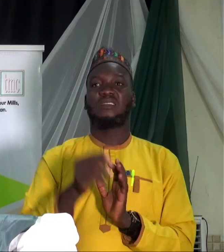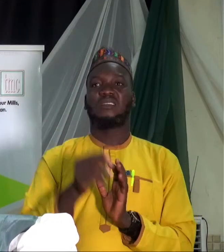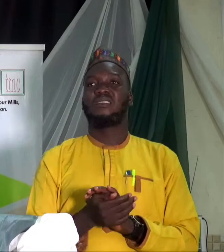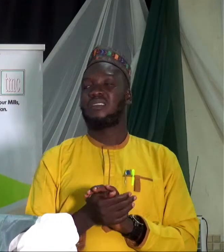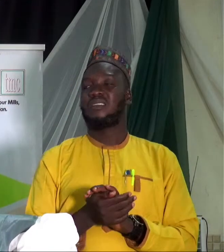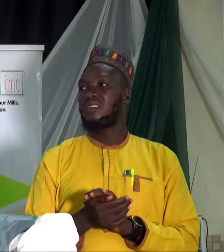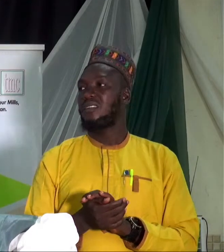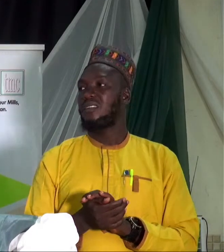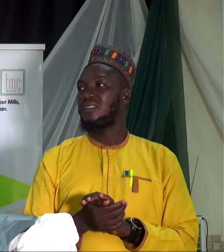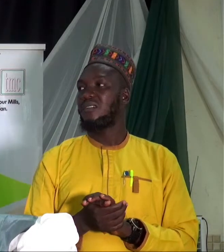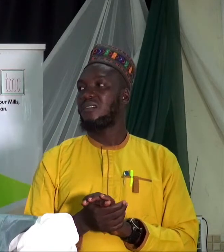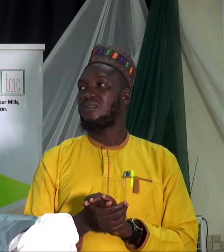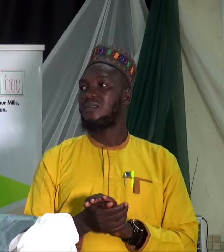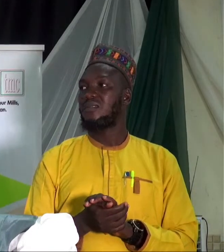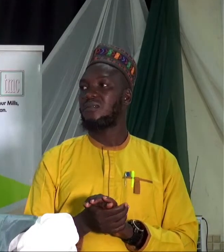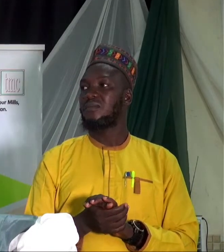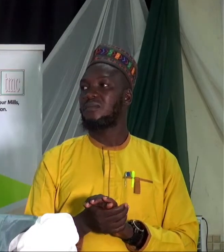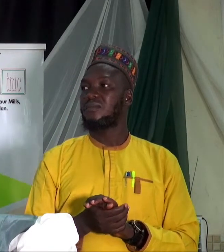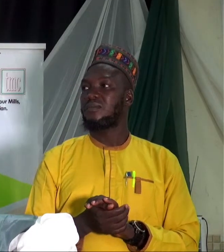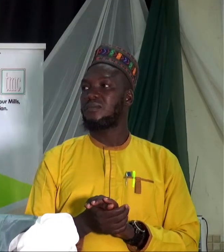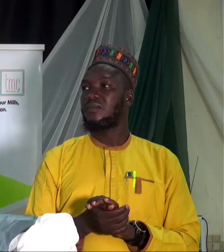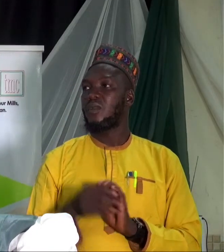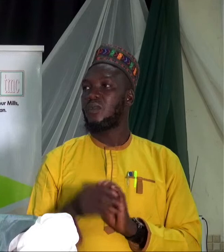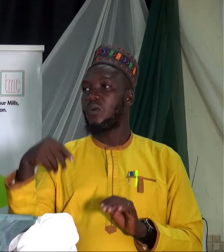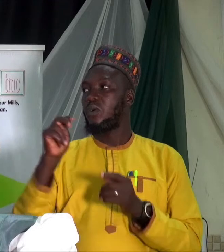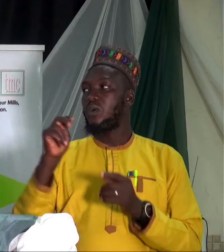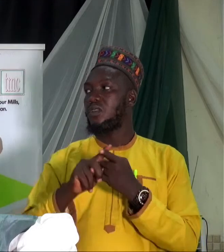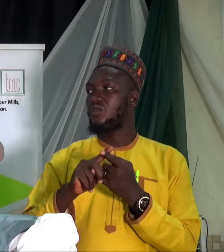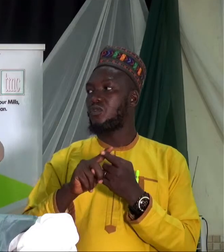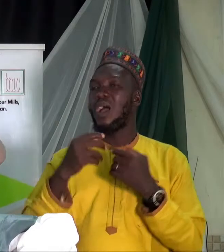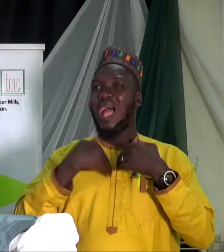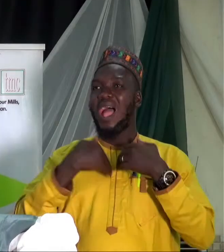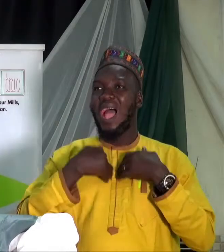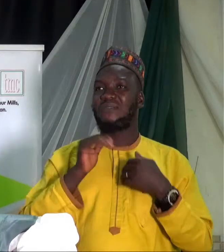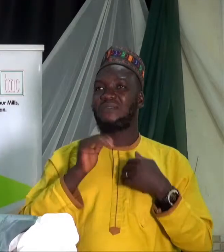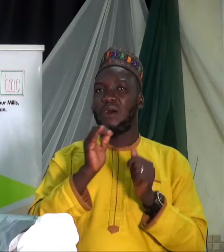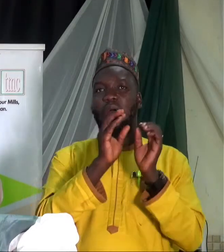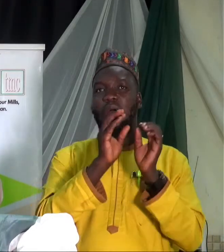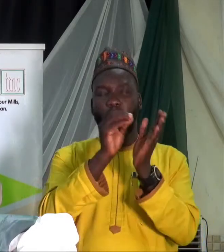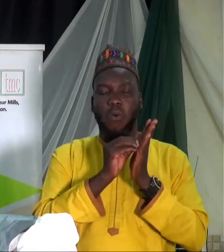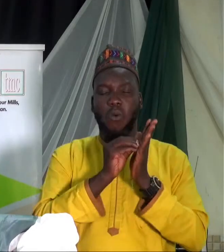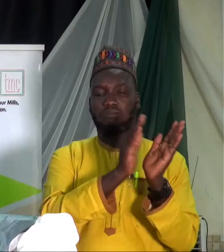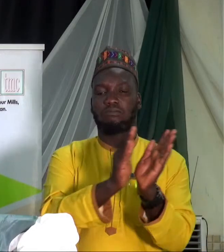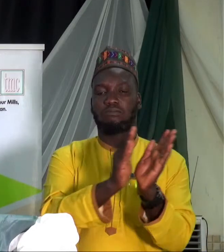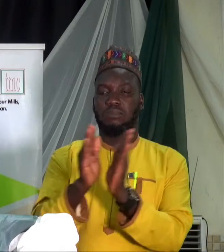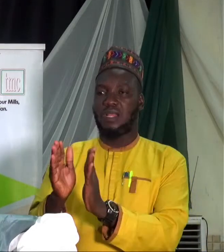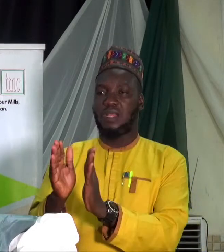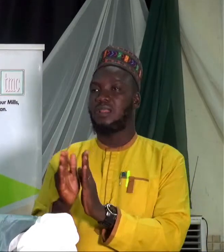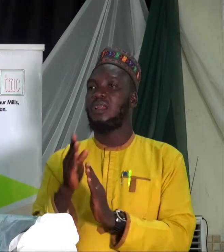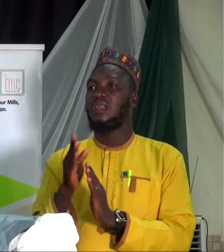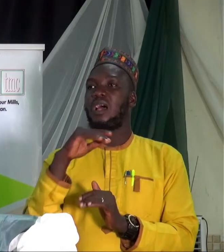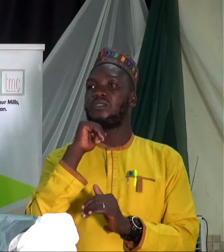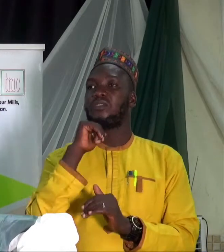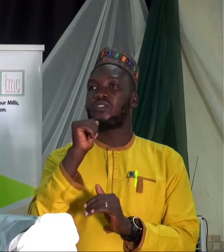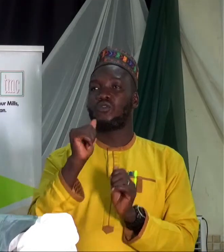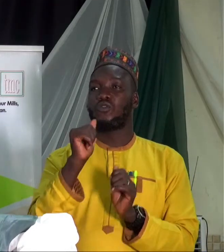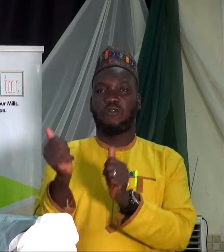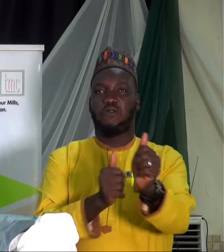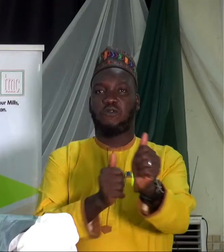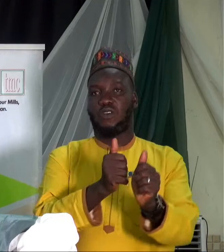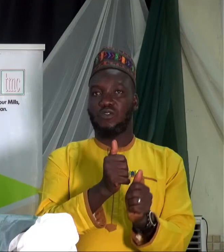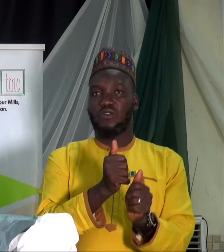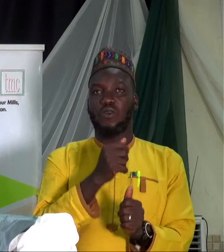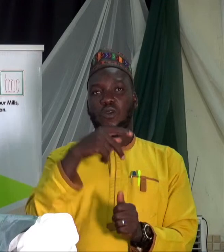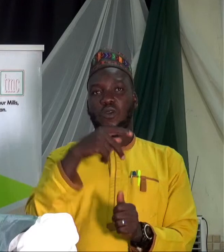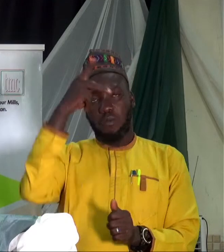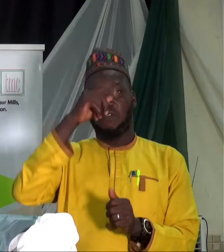that we need to be programmed we need to have our own plan ká dẹ̀ mọ́ tẹ̀lé òwe yorùbá